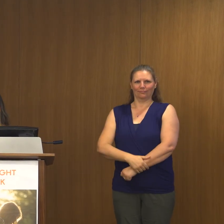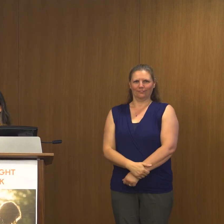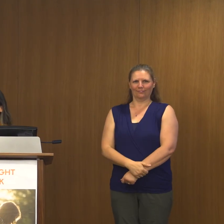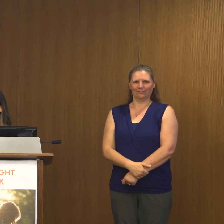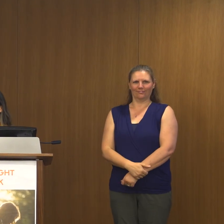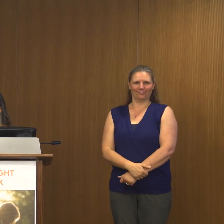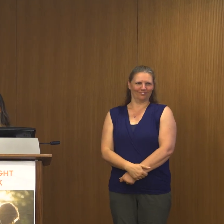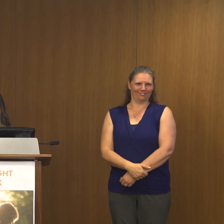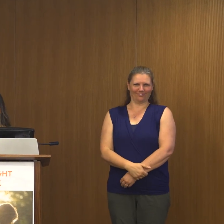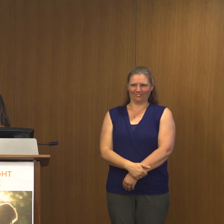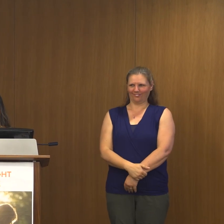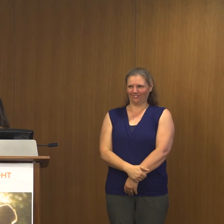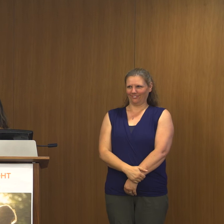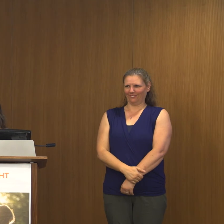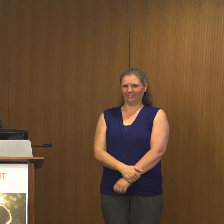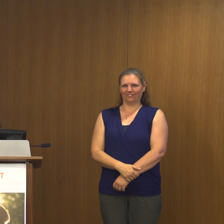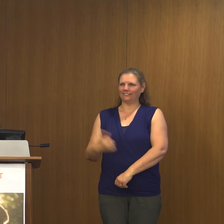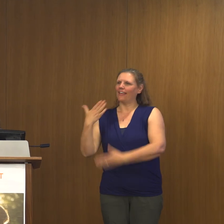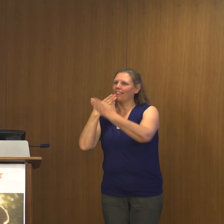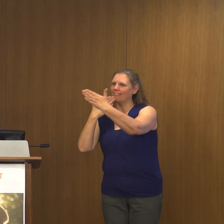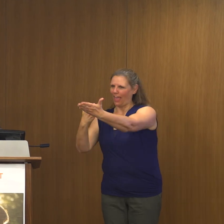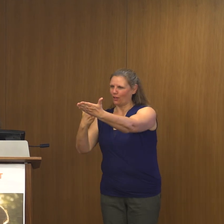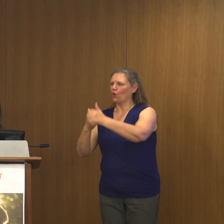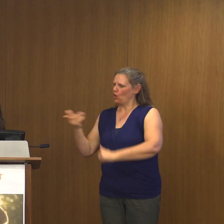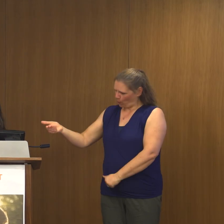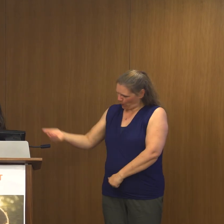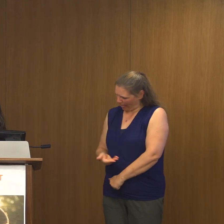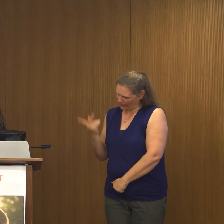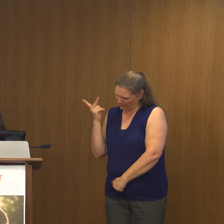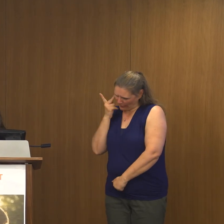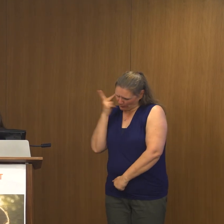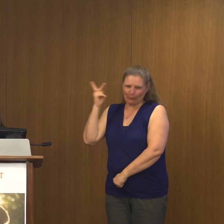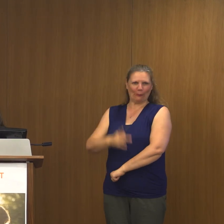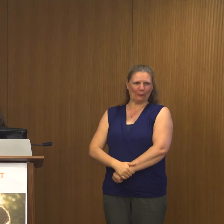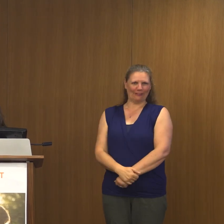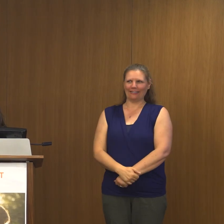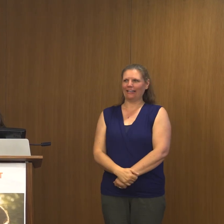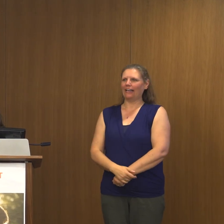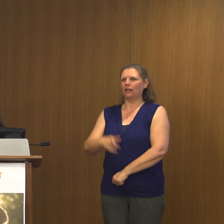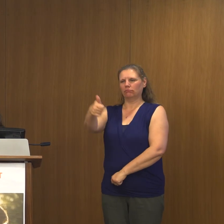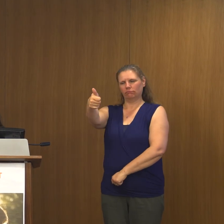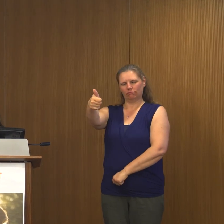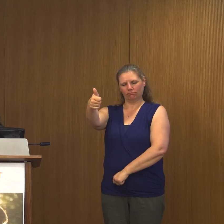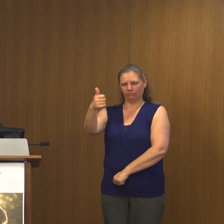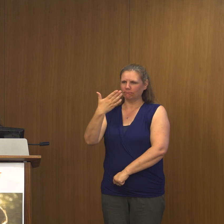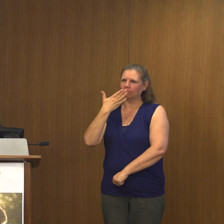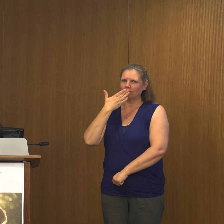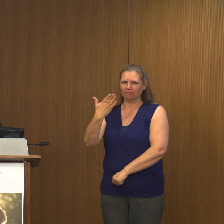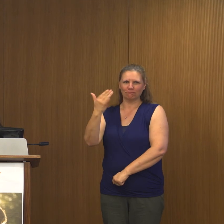job, and thank you so much. Thank you. You're very welcome, Keiko. My pleasure. It was really great to hear from